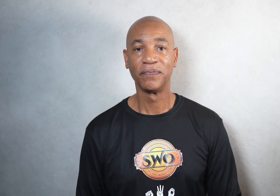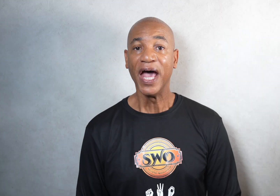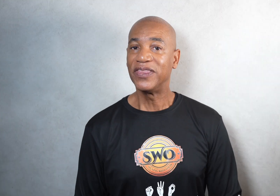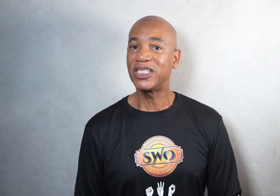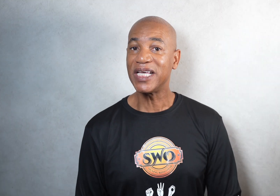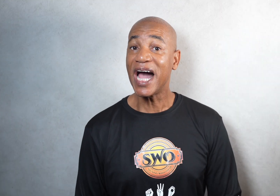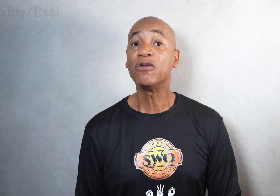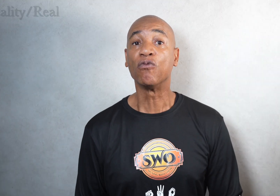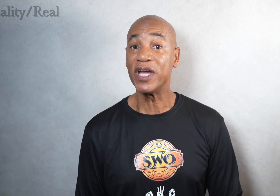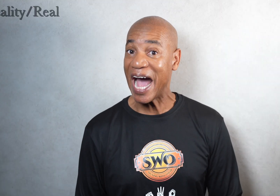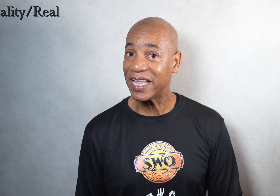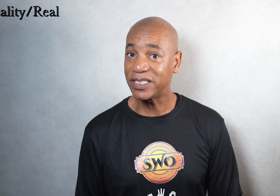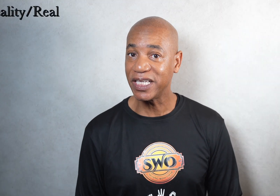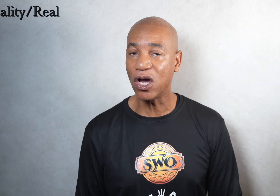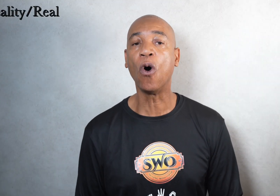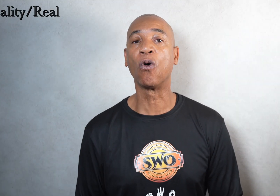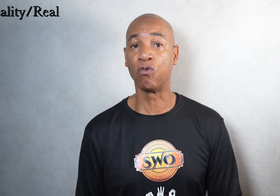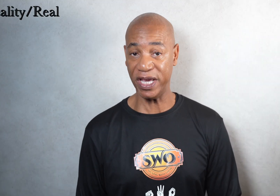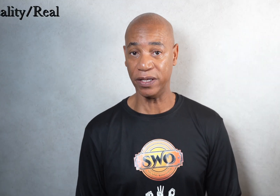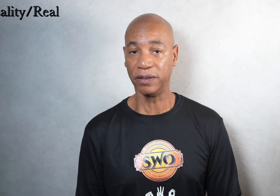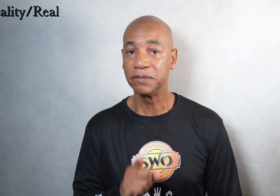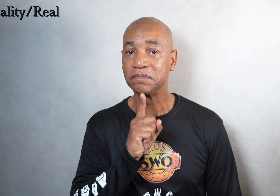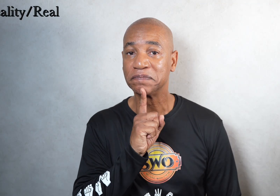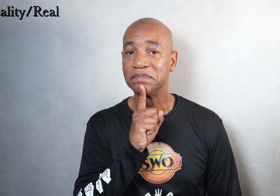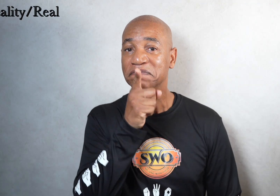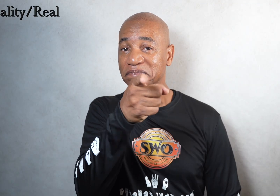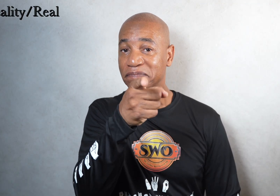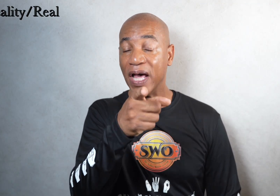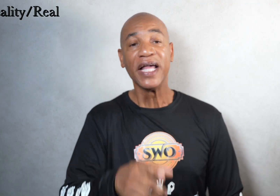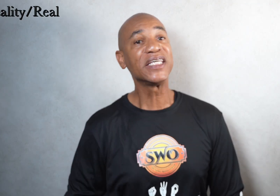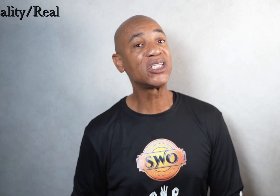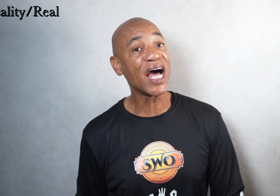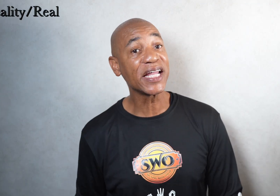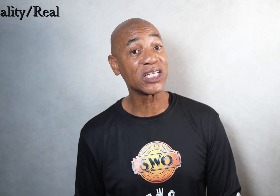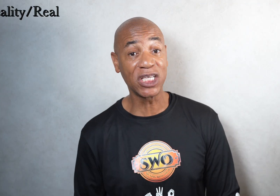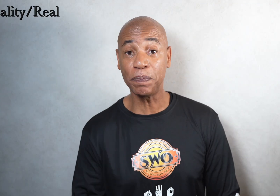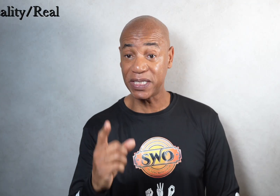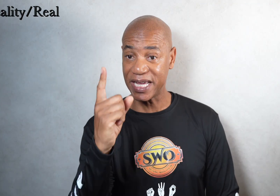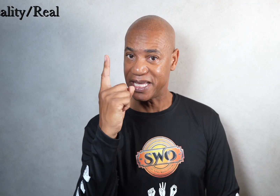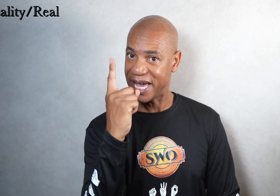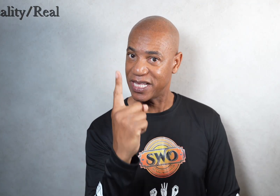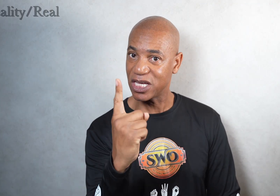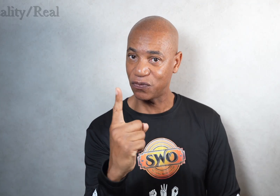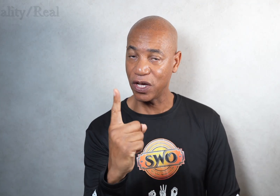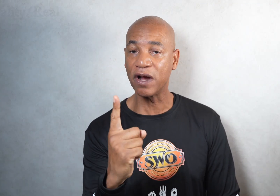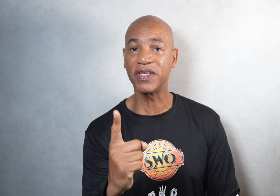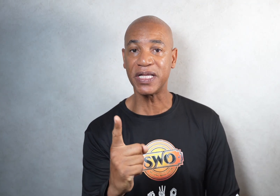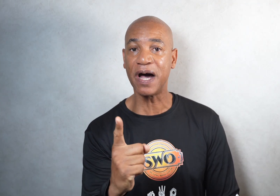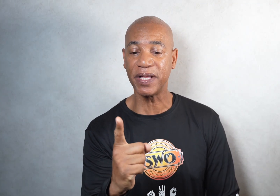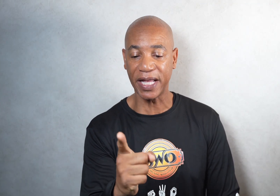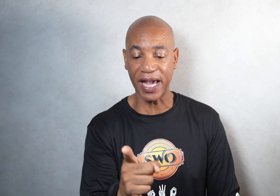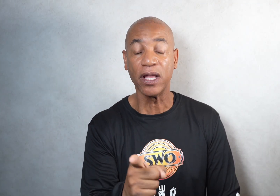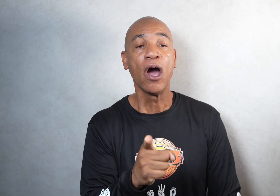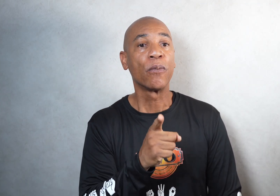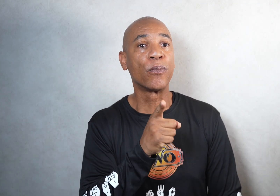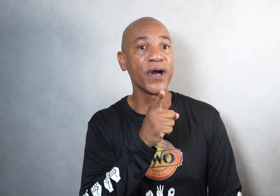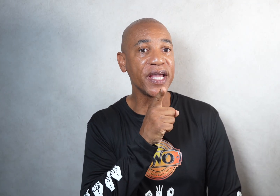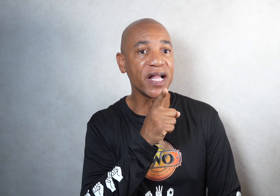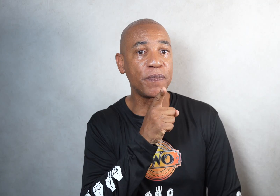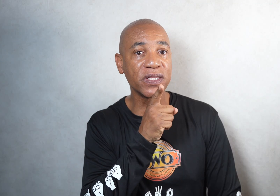The sign reality or real. The sign is simply take the index finger of the dominant hand, bring it up under the